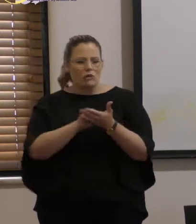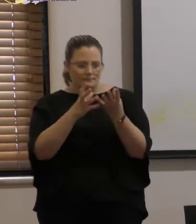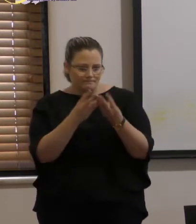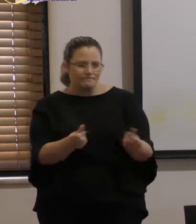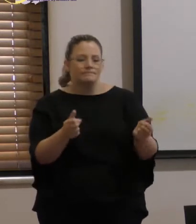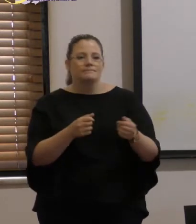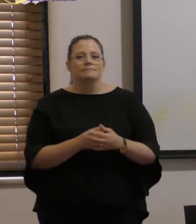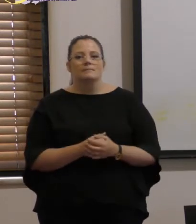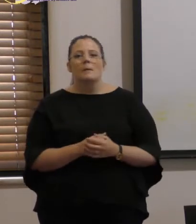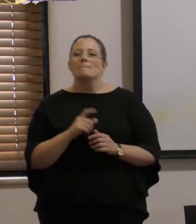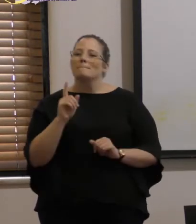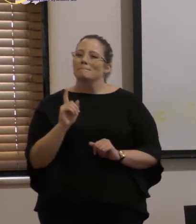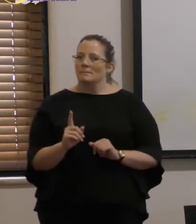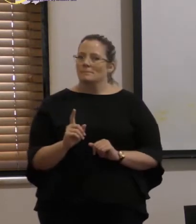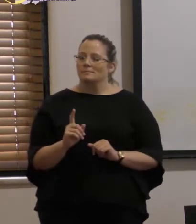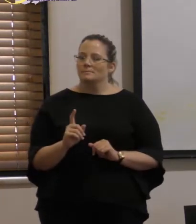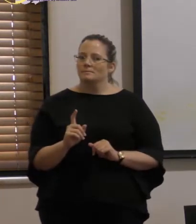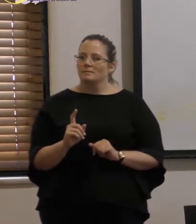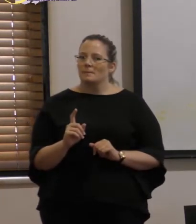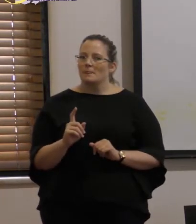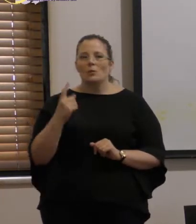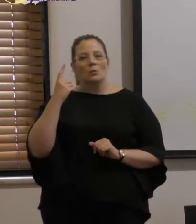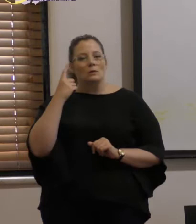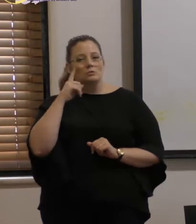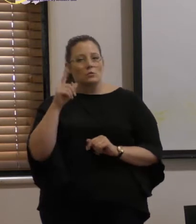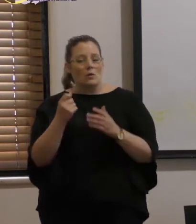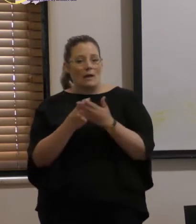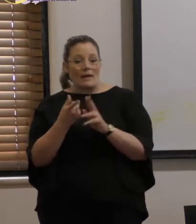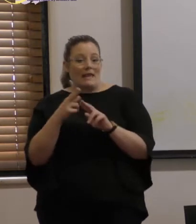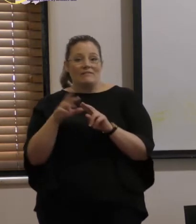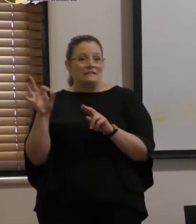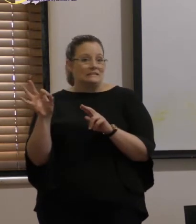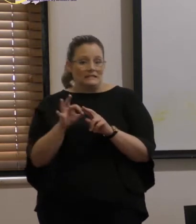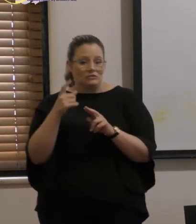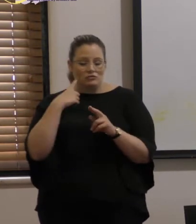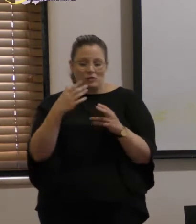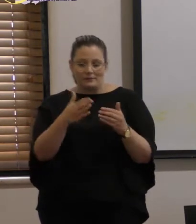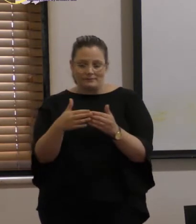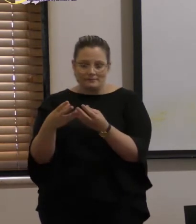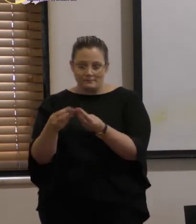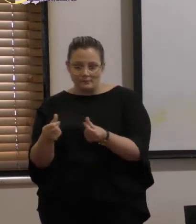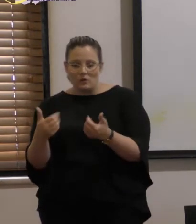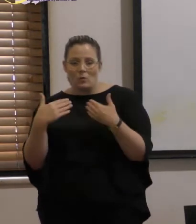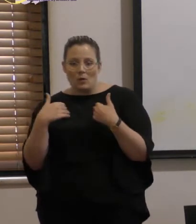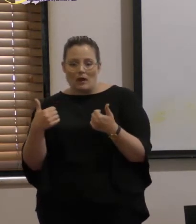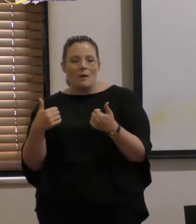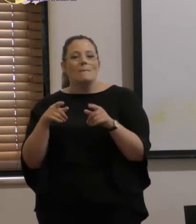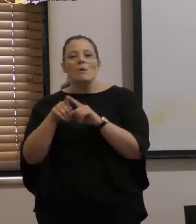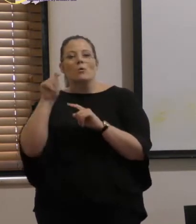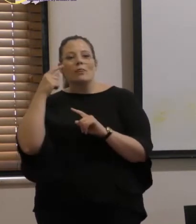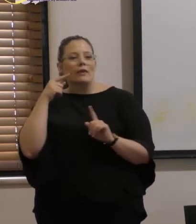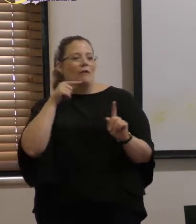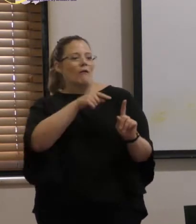What we often saw, though, was that wasn't addressed well, and it then went to the student with disabilities seen as causing this because